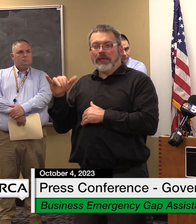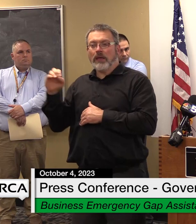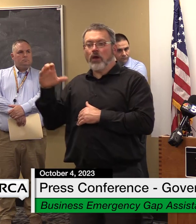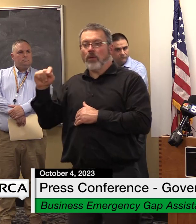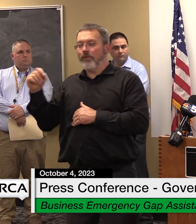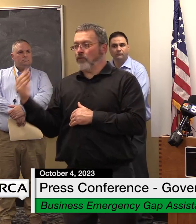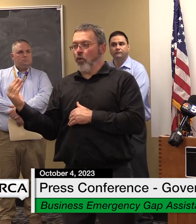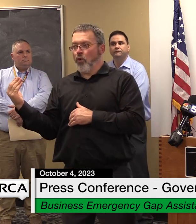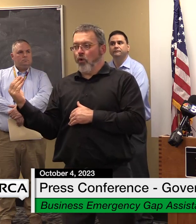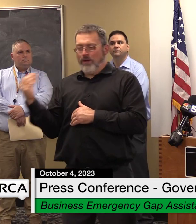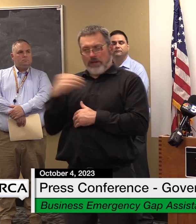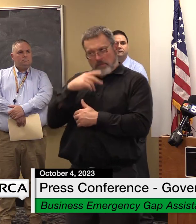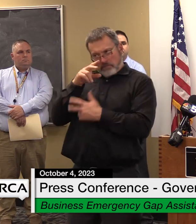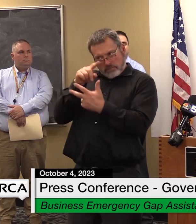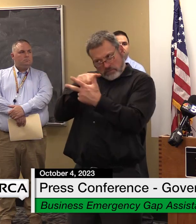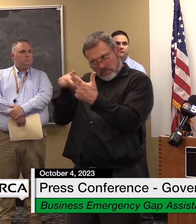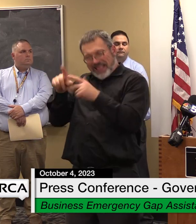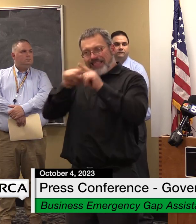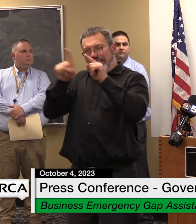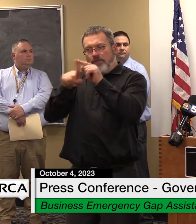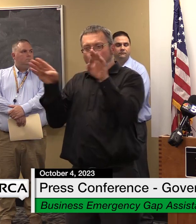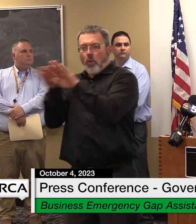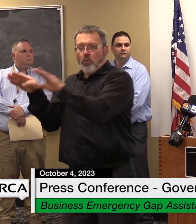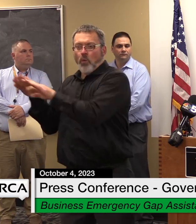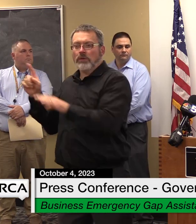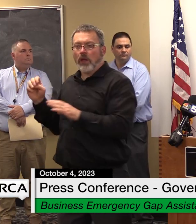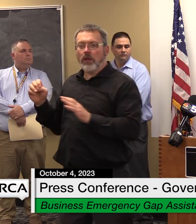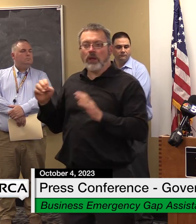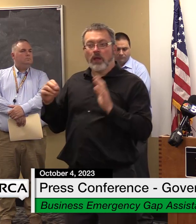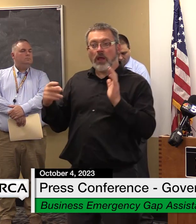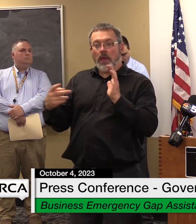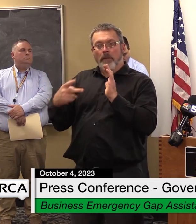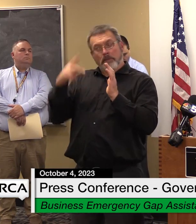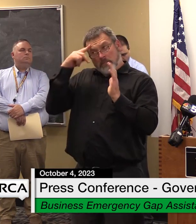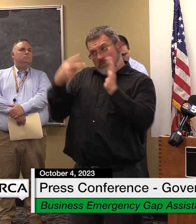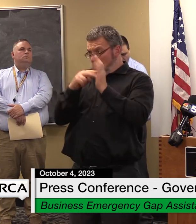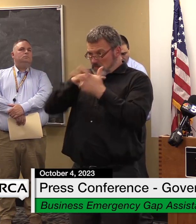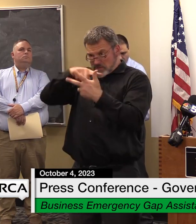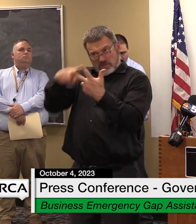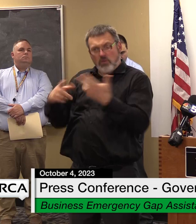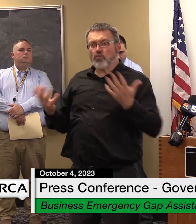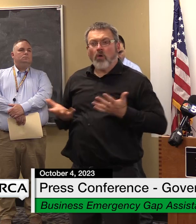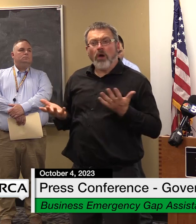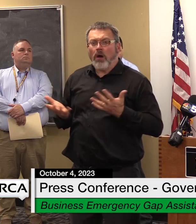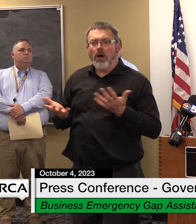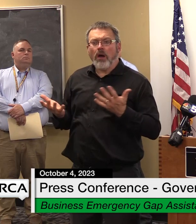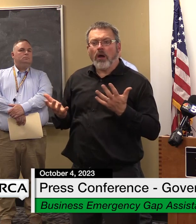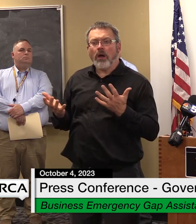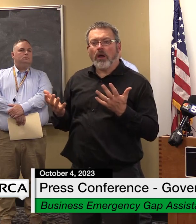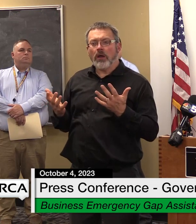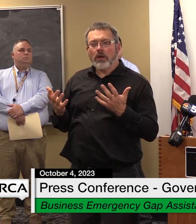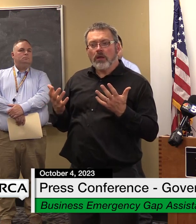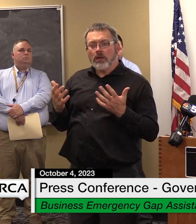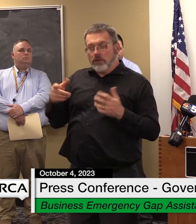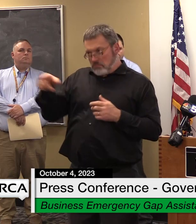of October. And again, the purpose of the disaster recovery centers is really, while you can sign up there,